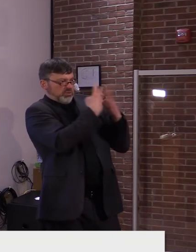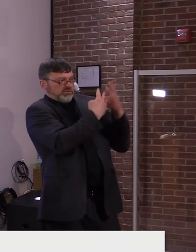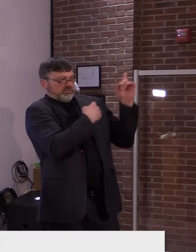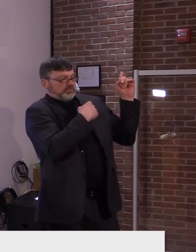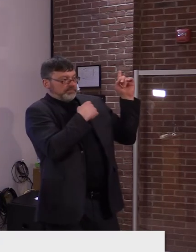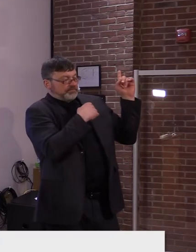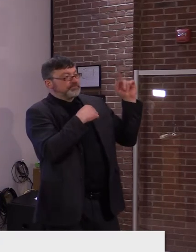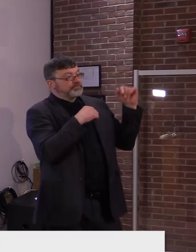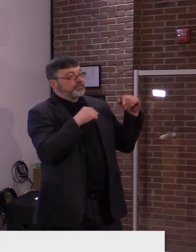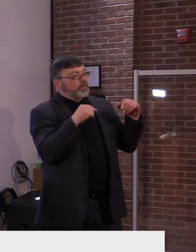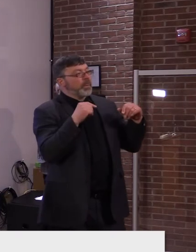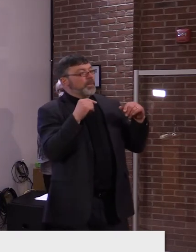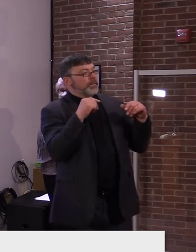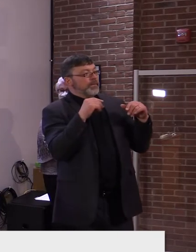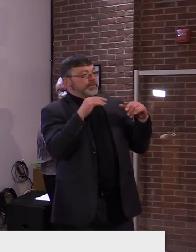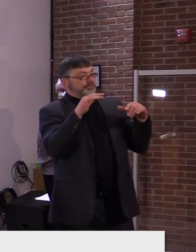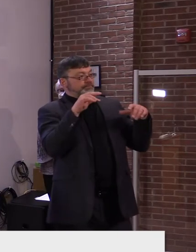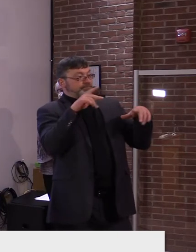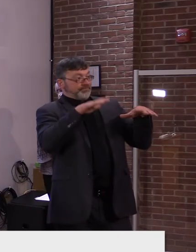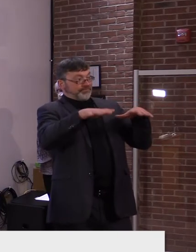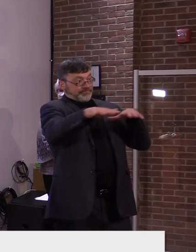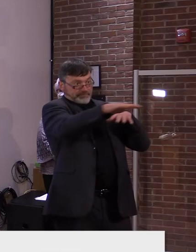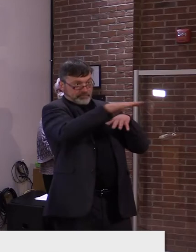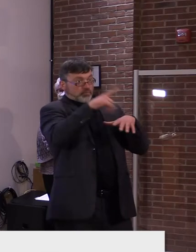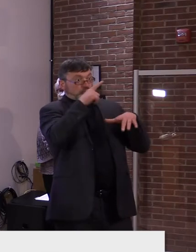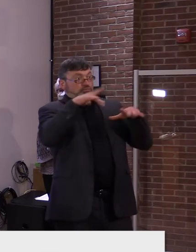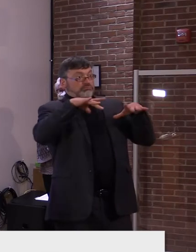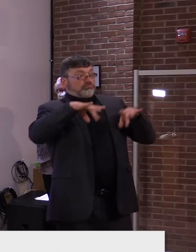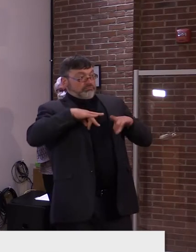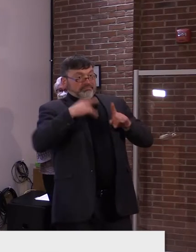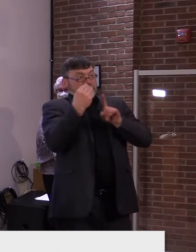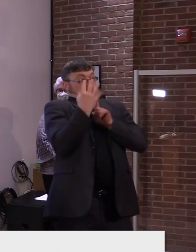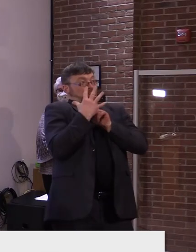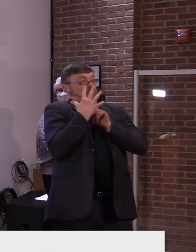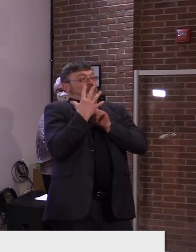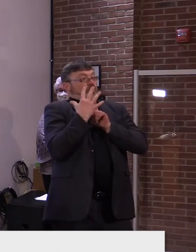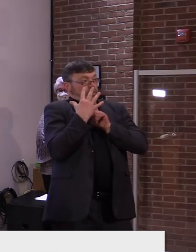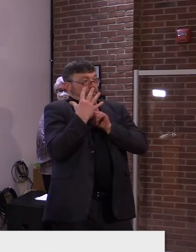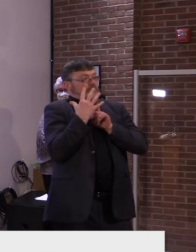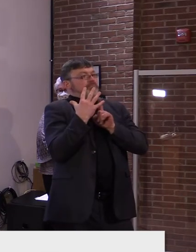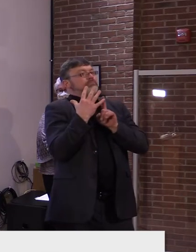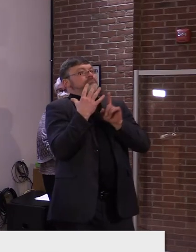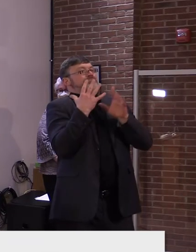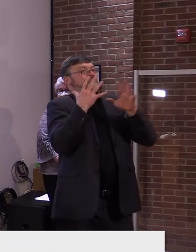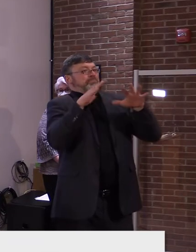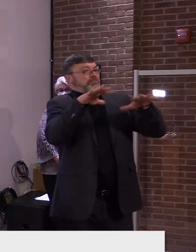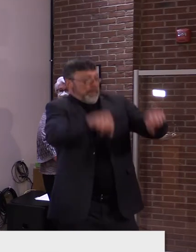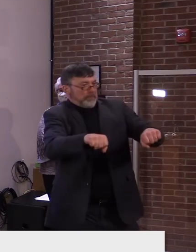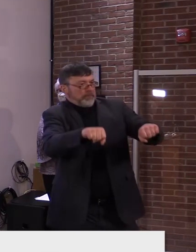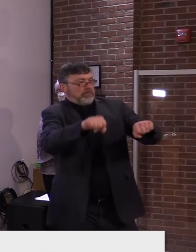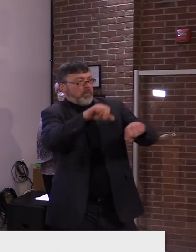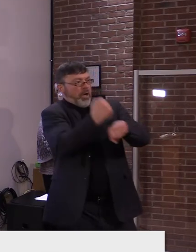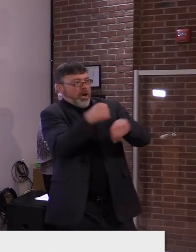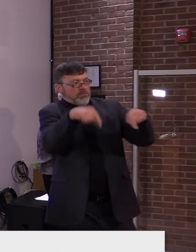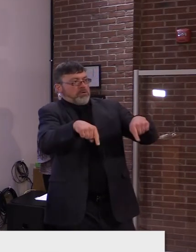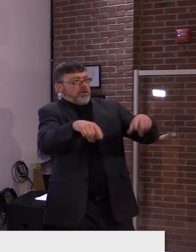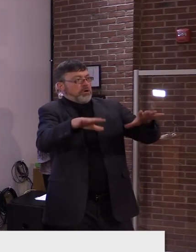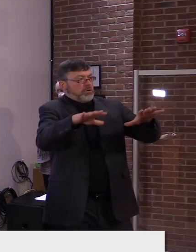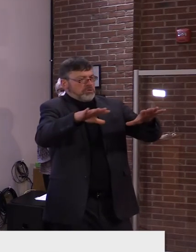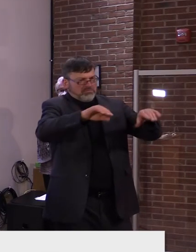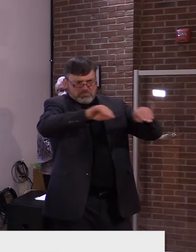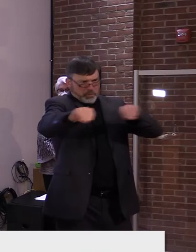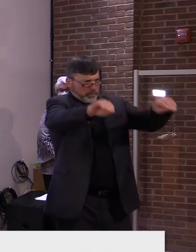are exposed and those that have the disease, have the virus, we cohort to